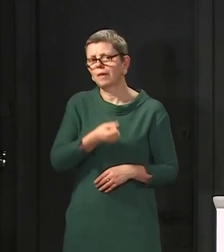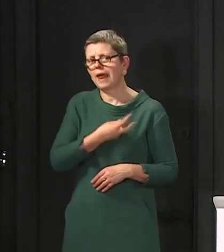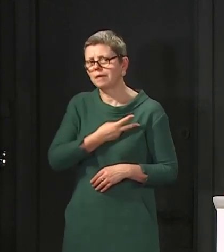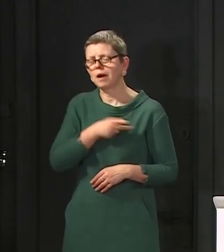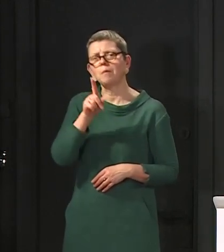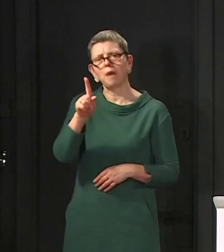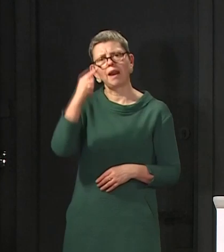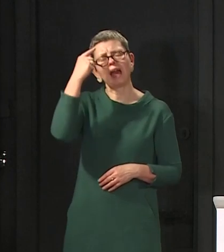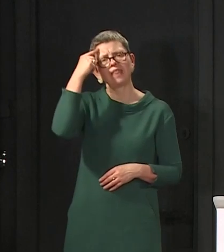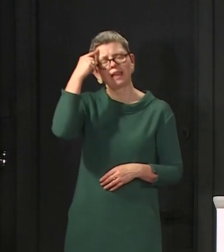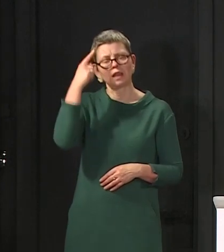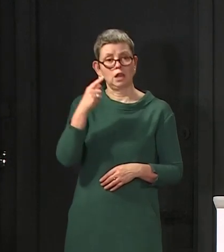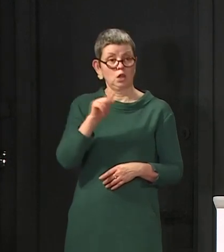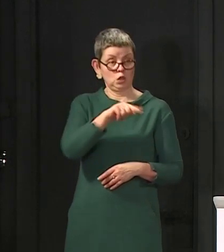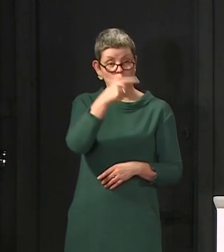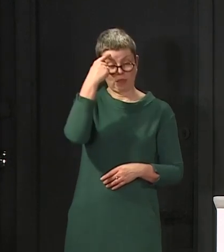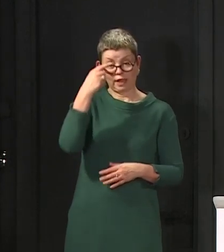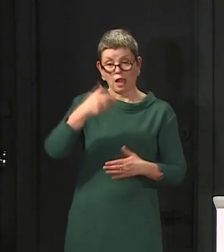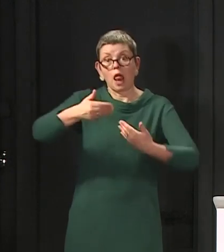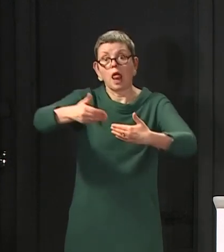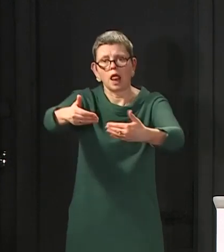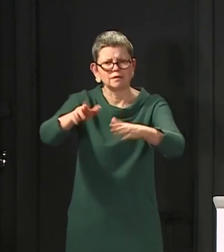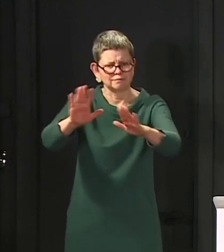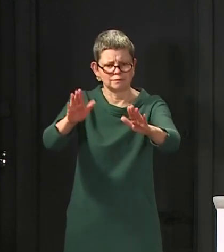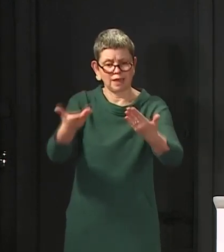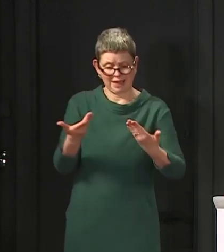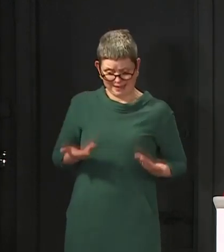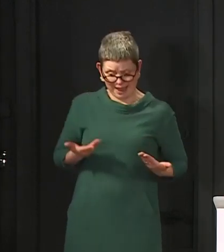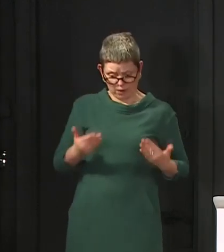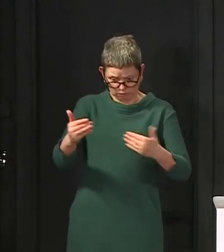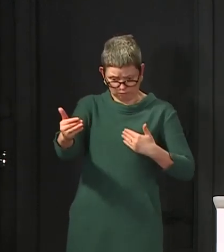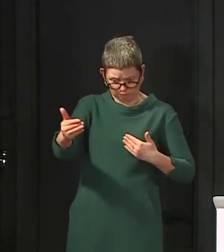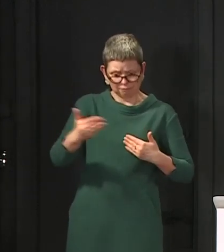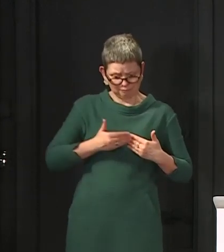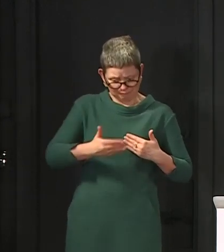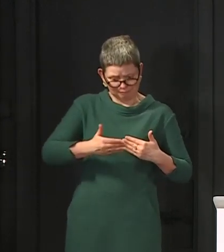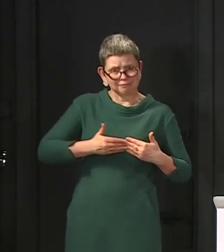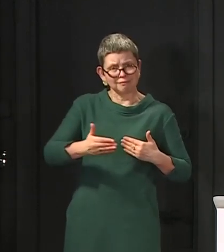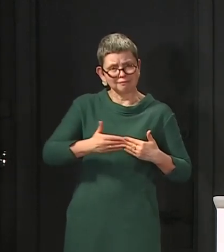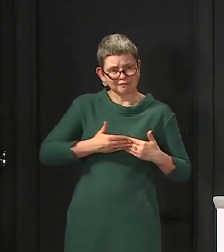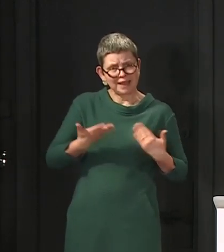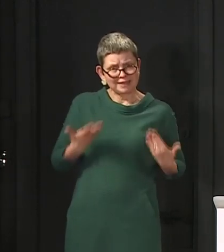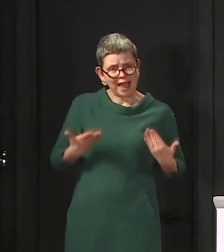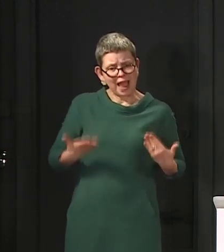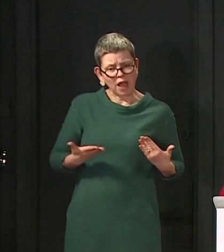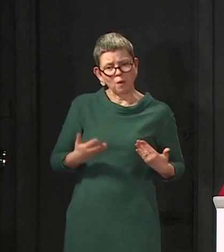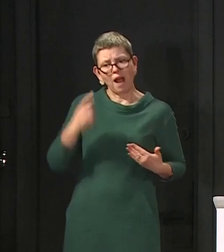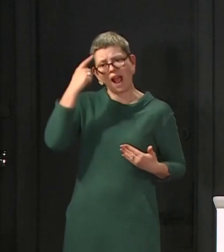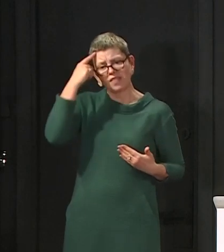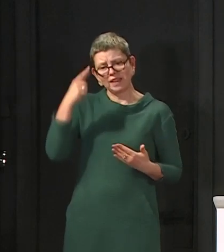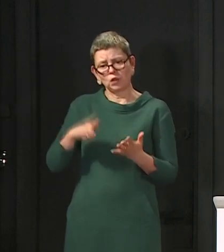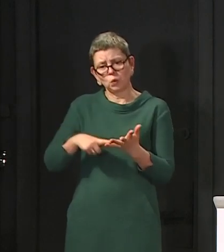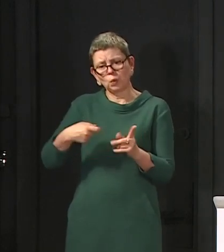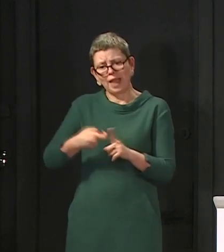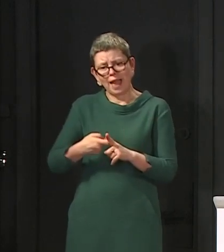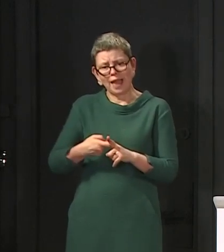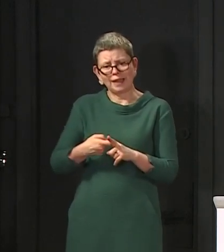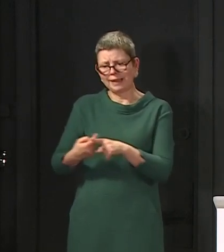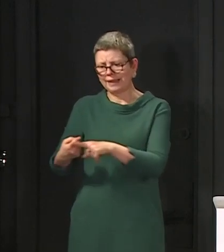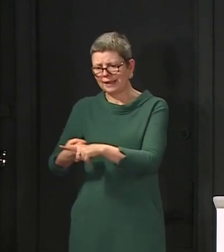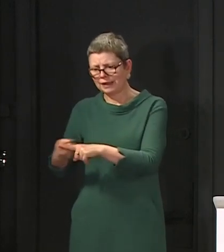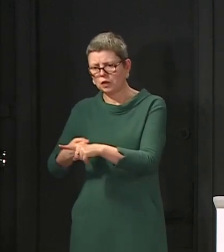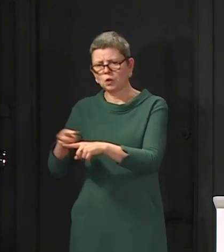ahead of ourselves here. I think what you're going to see for the next few days is minor differences between the different countries of the UK in terms of